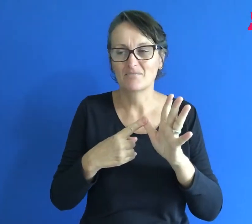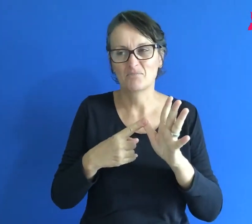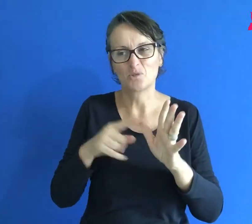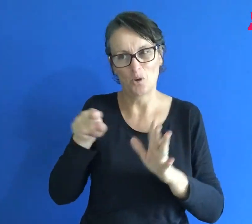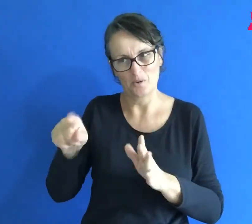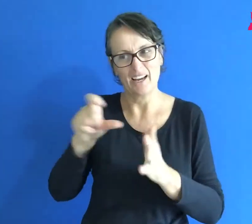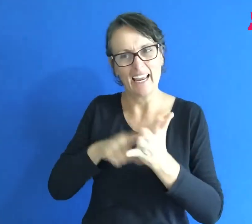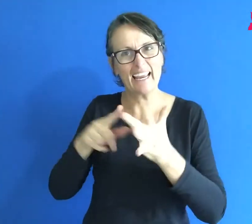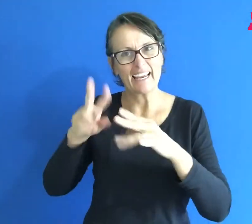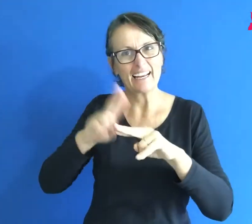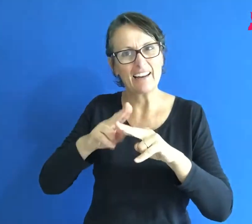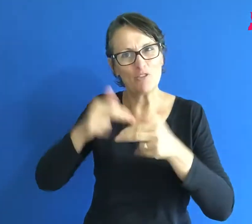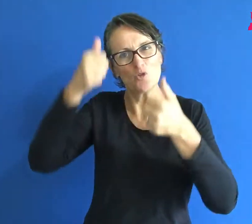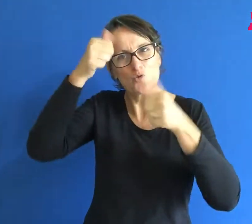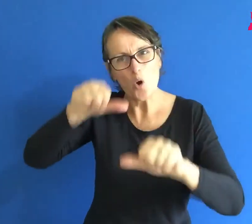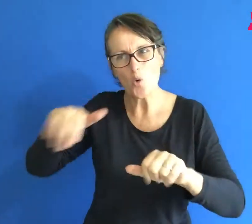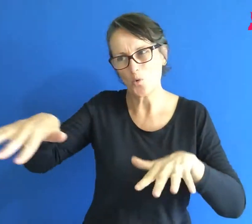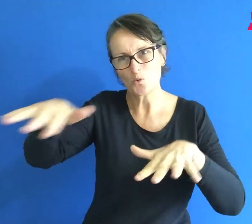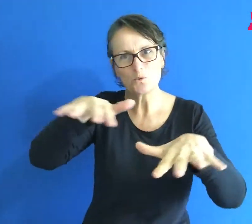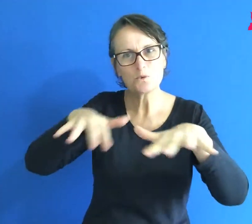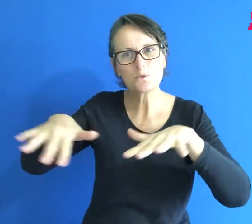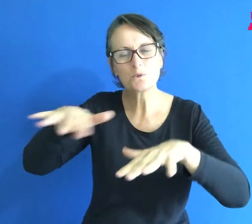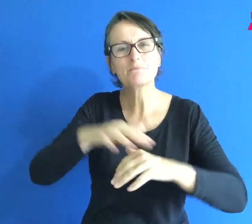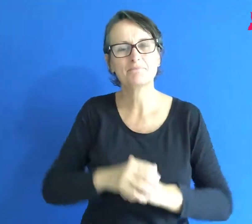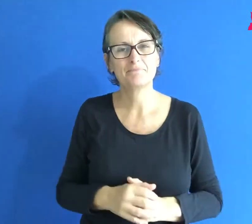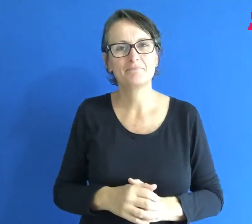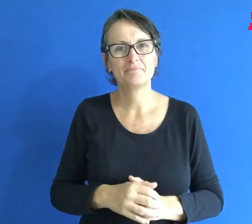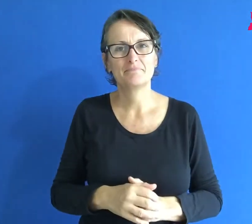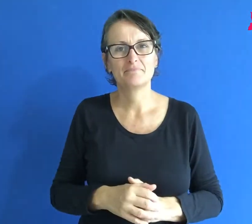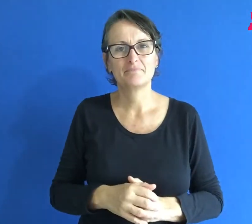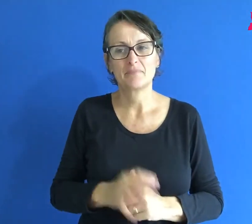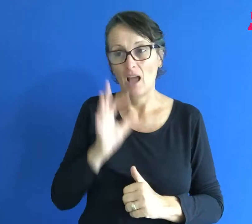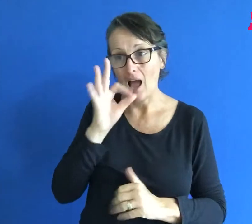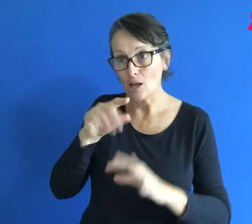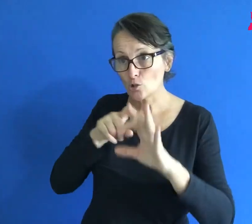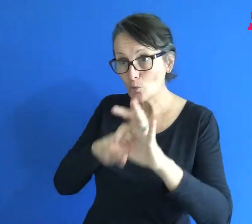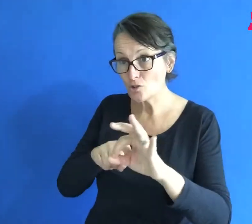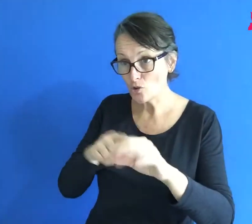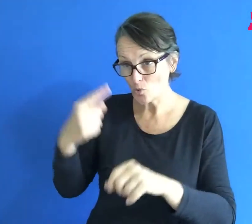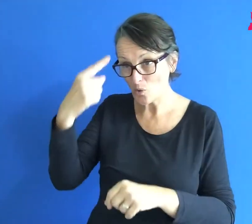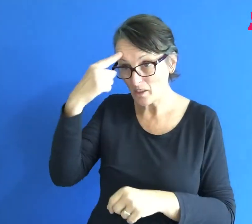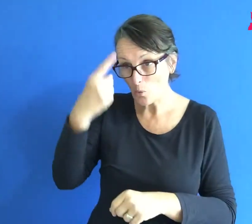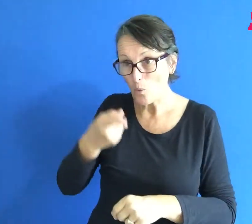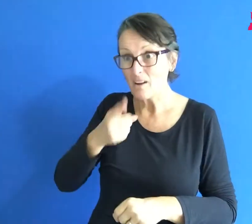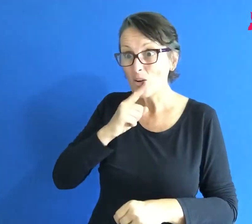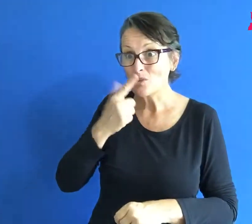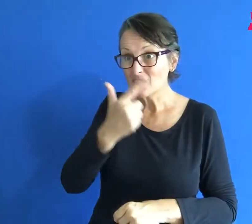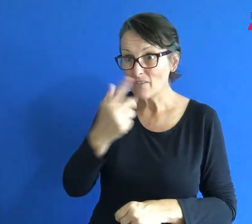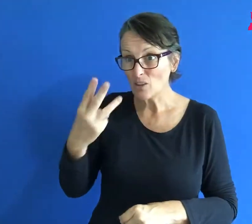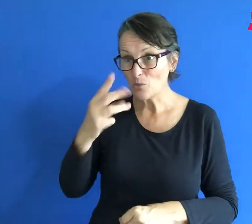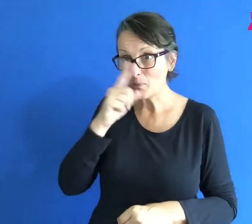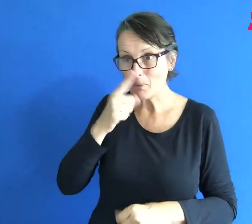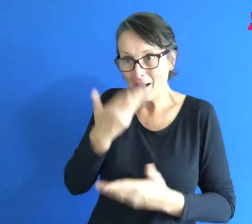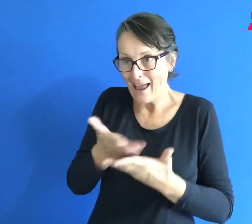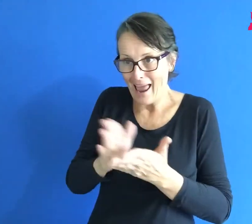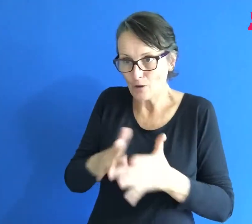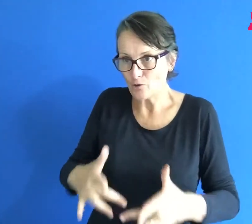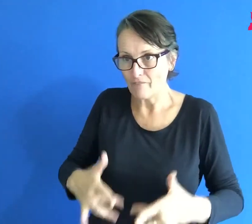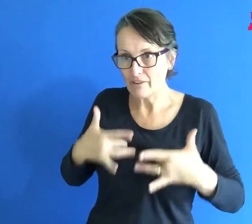as a community safety officer. What did you think when you saw that number? 173 people dead. Couldn't believe it first.